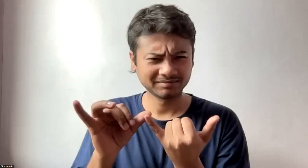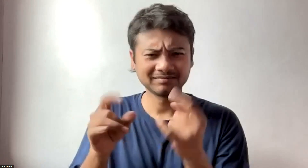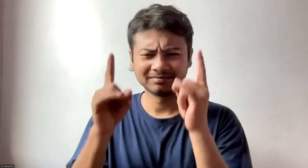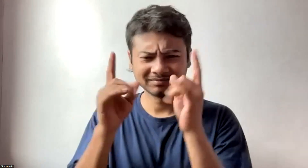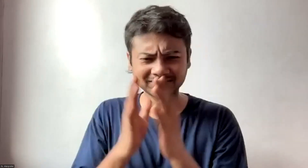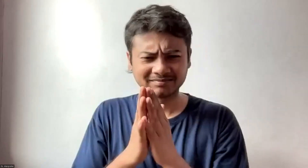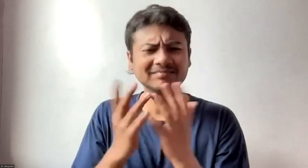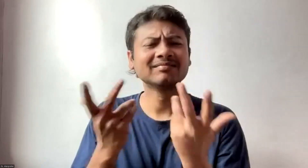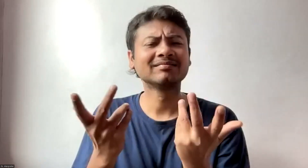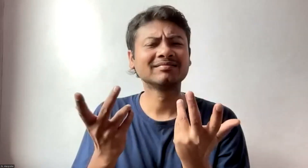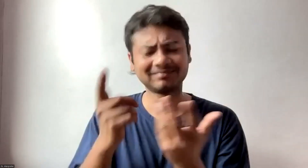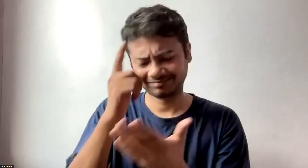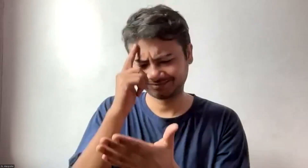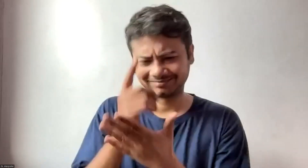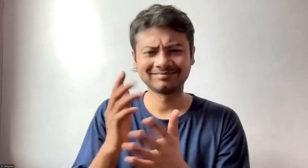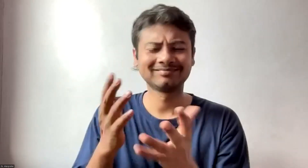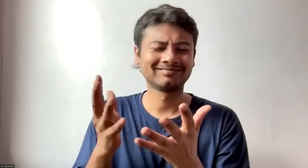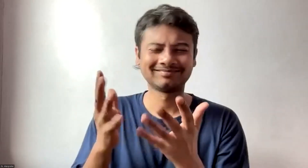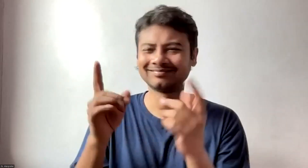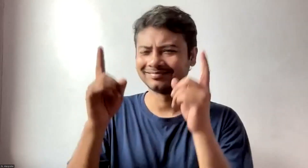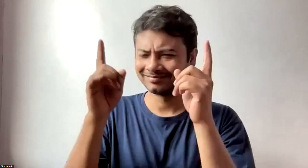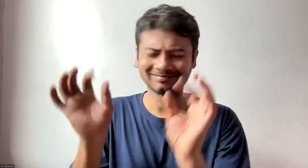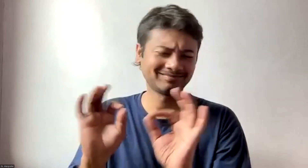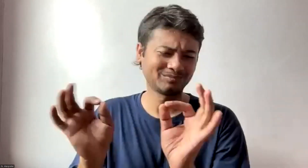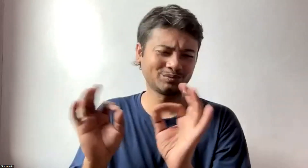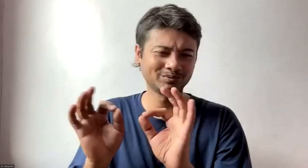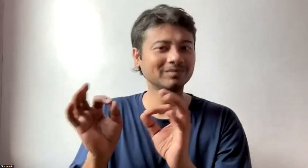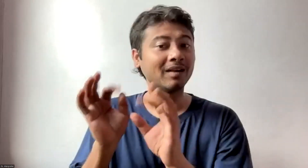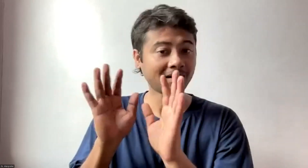just some light, or maybe he doesn't have a form.